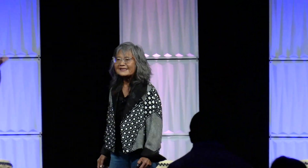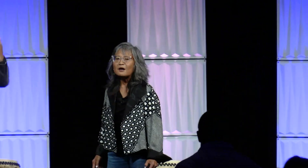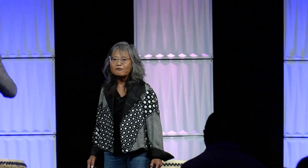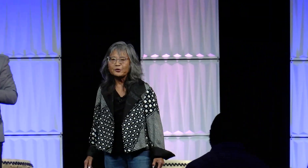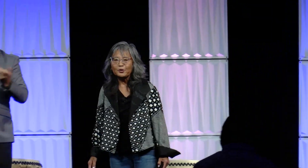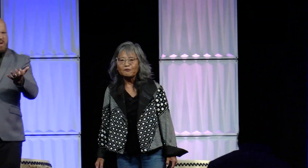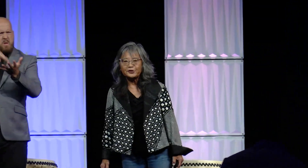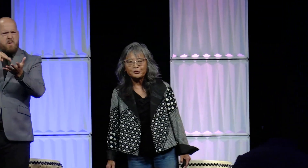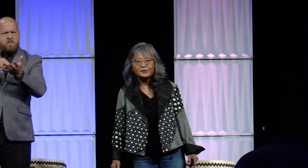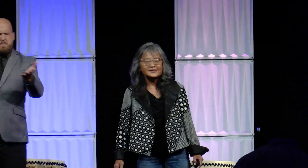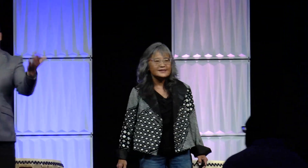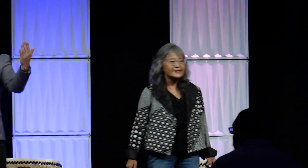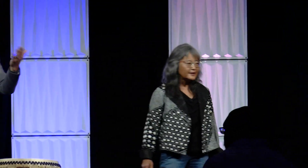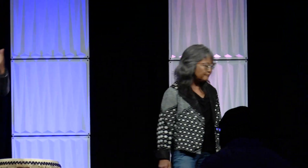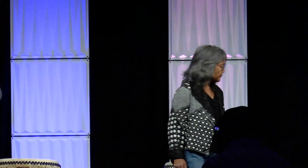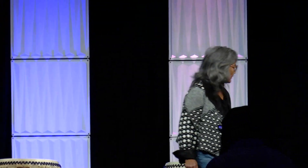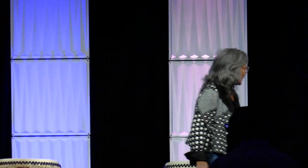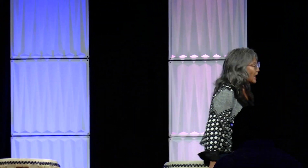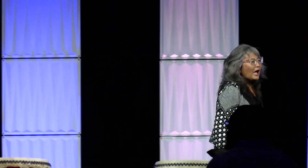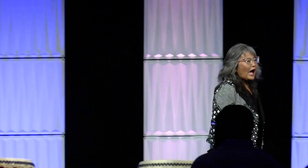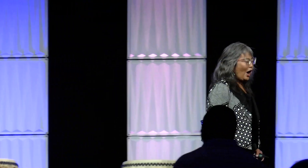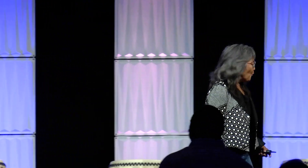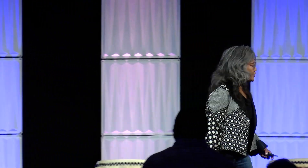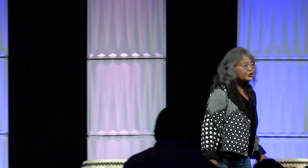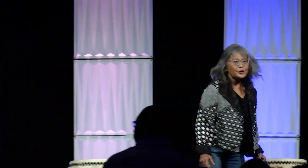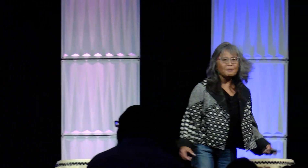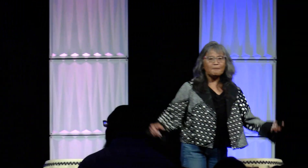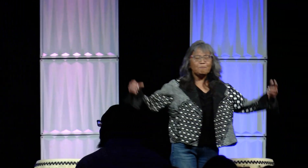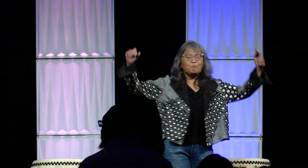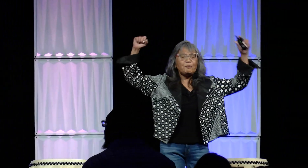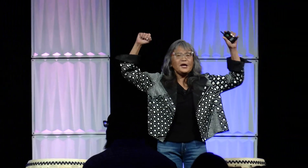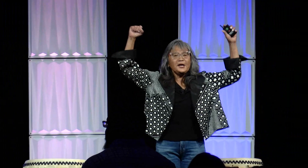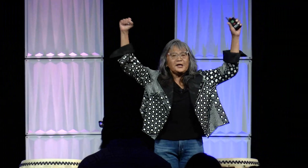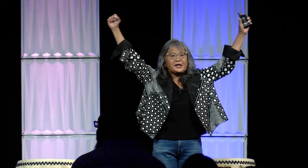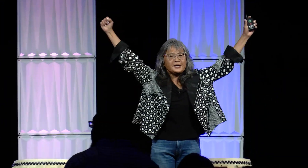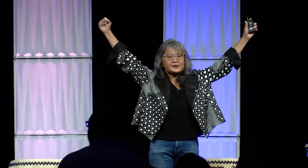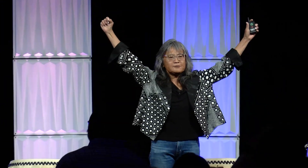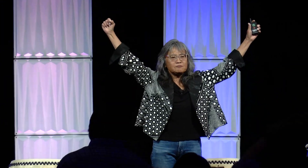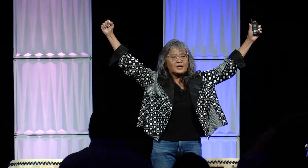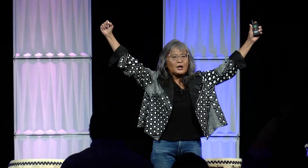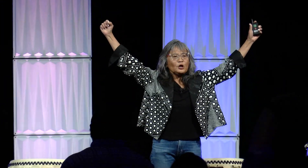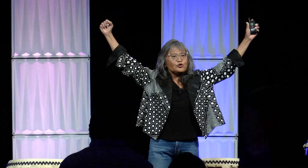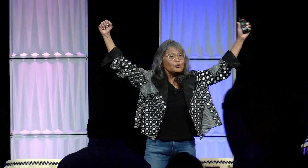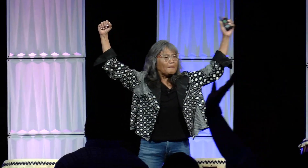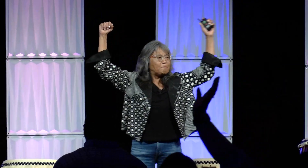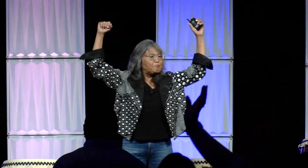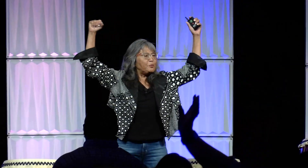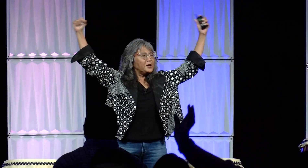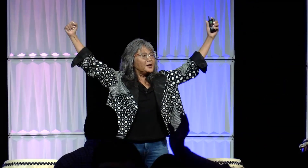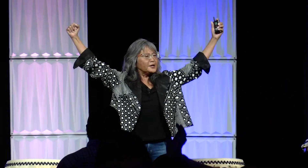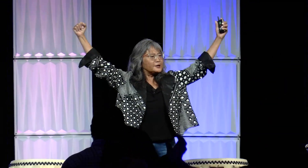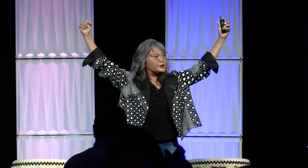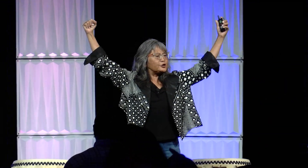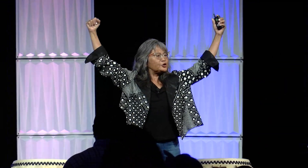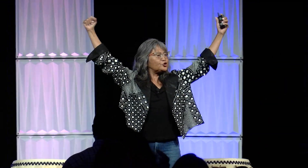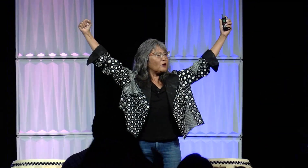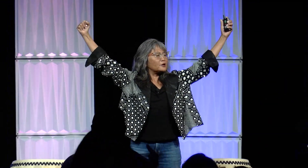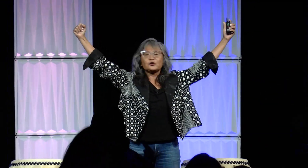it's comfortable for you, please stand up. I want you to be big. Do a